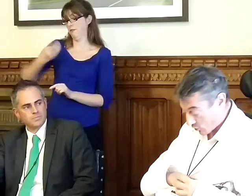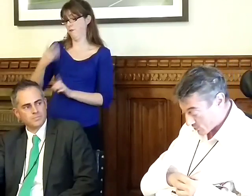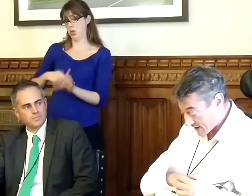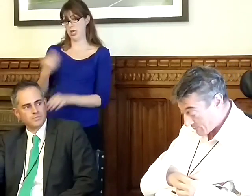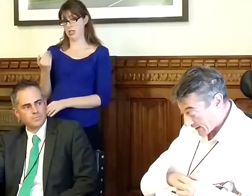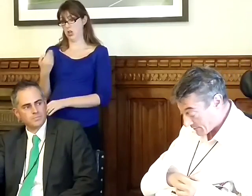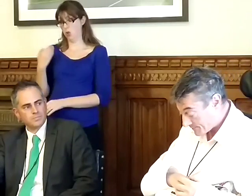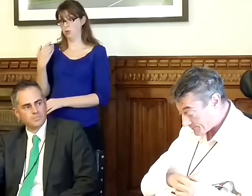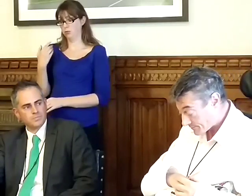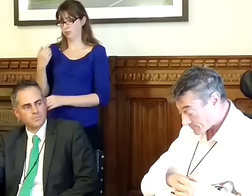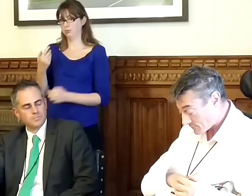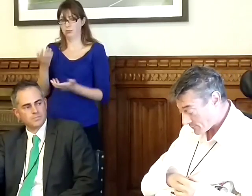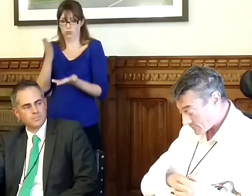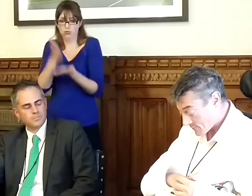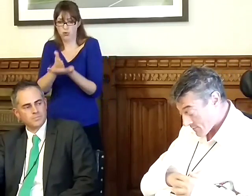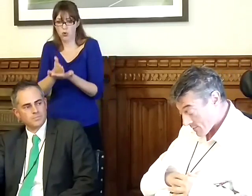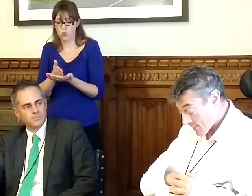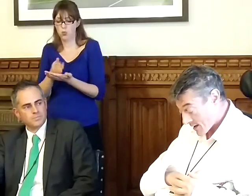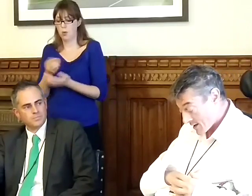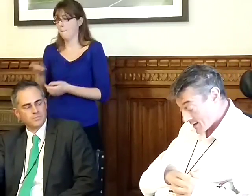really what was coming.